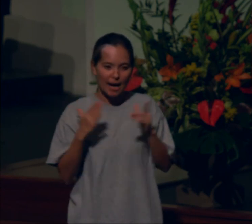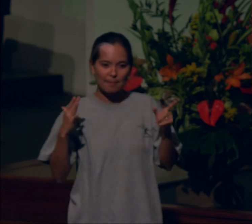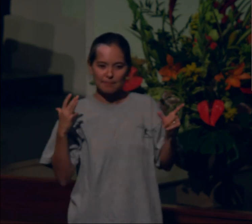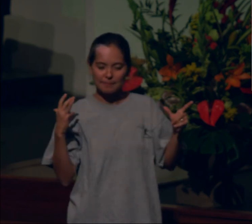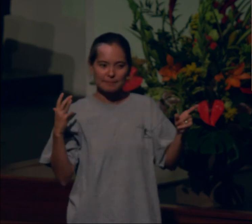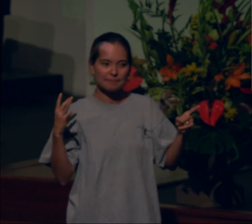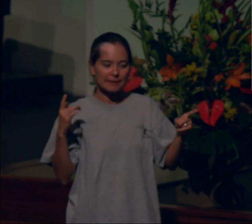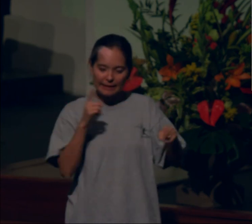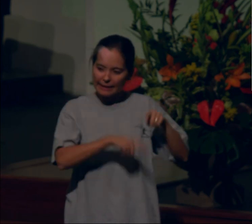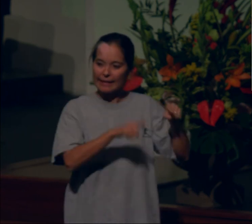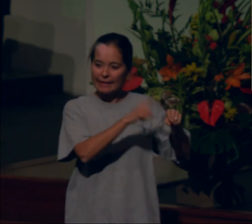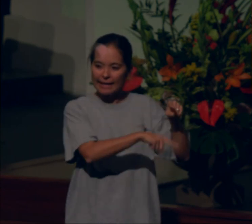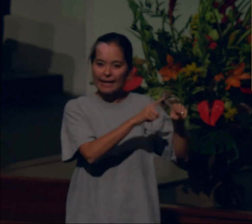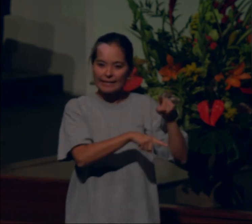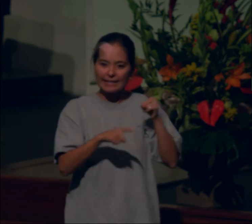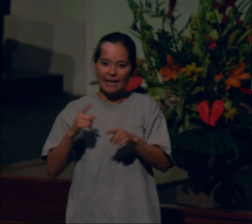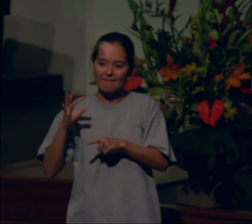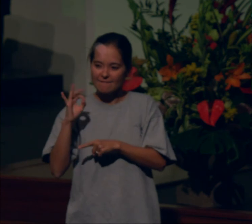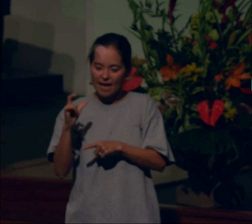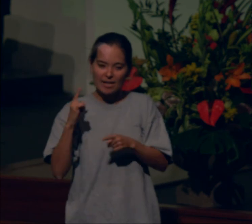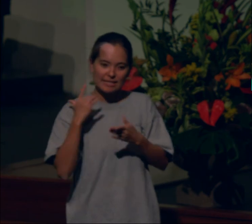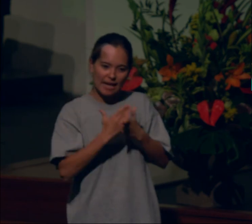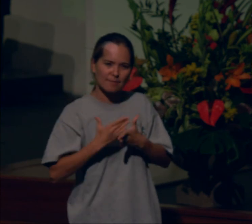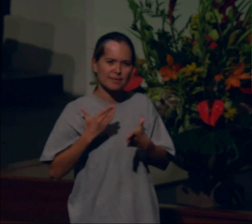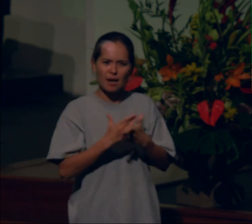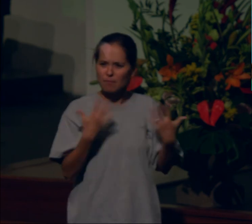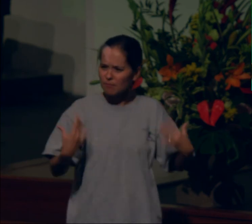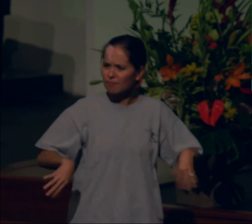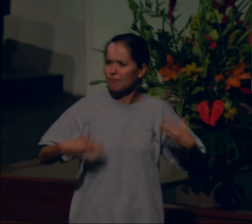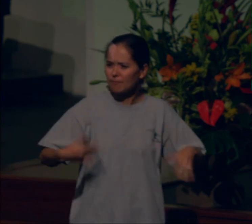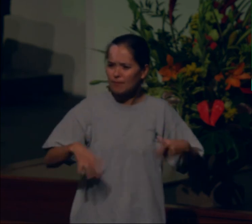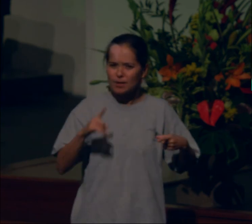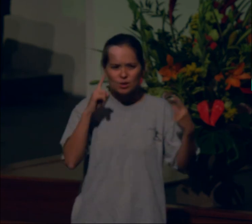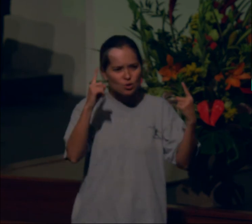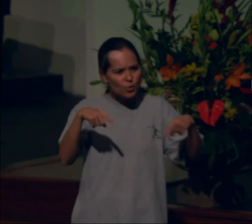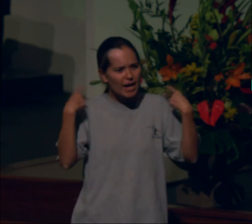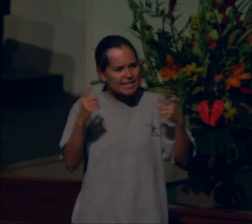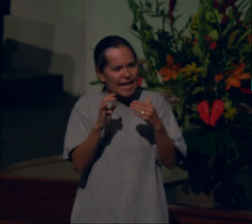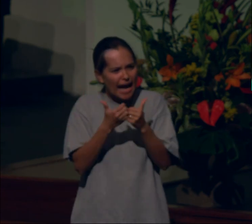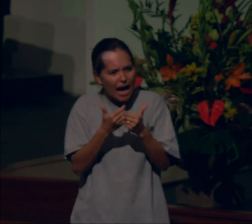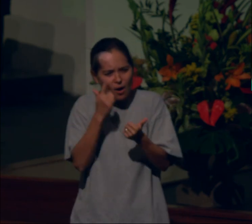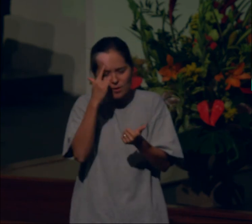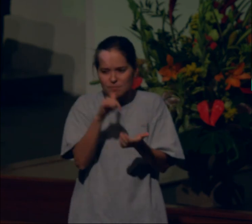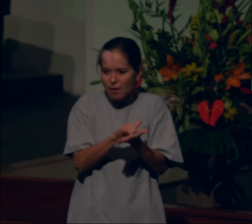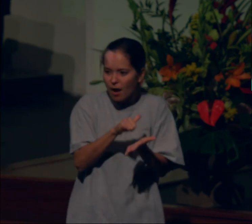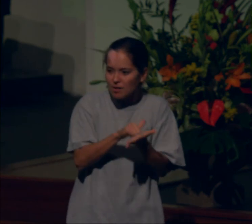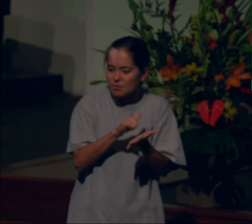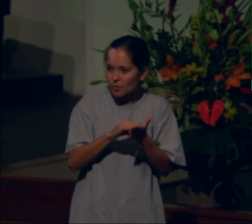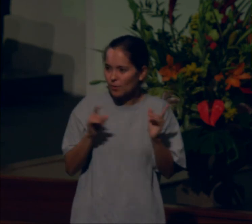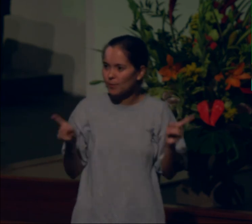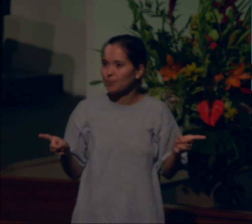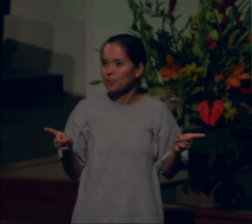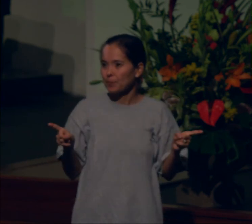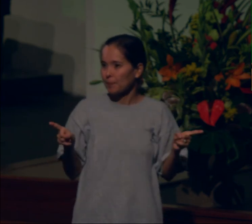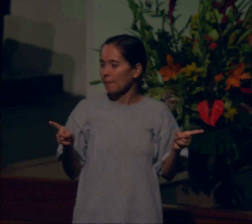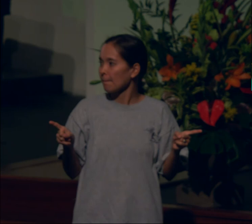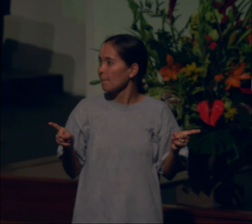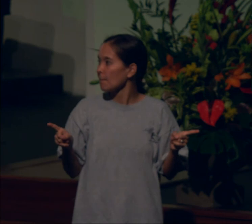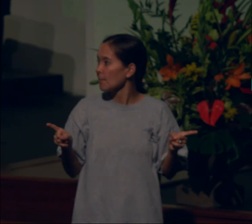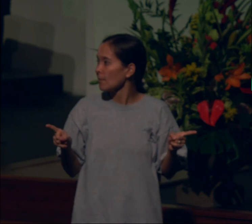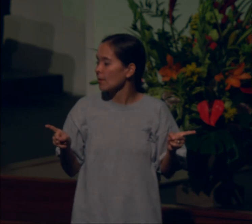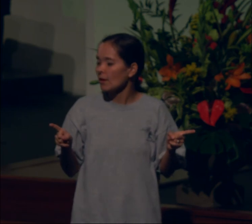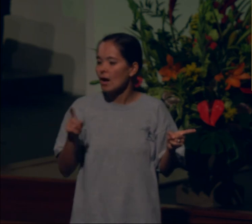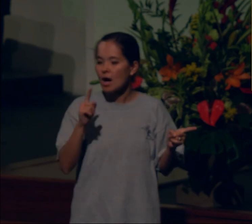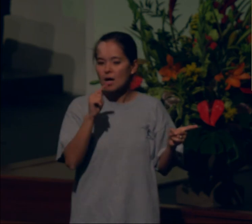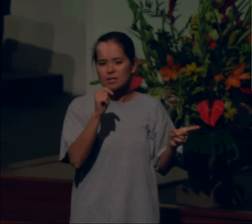do. Falcons would stop them. And everybody's like, what in the world? This is crazy. How is this even possible? Got Tom Brady